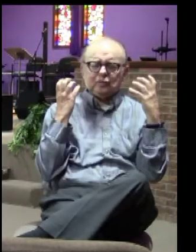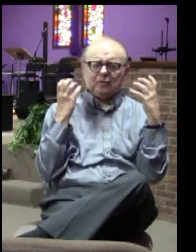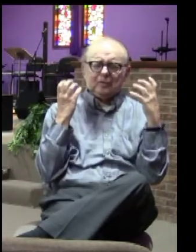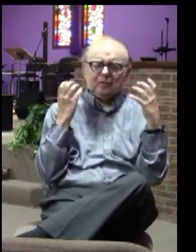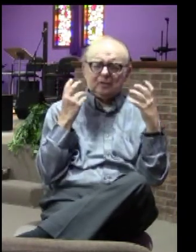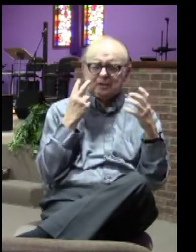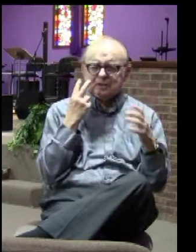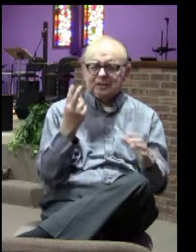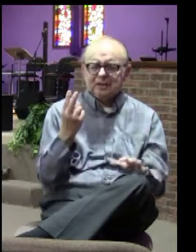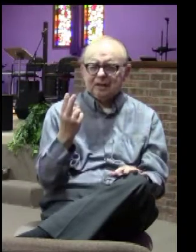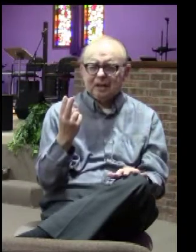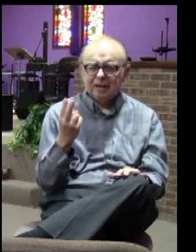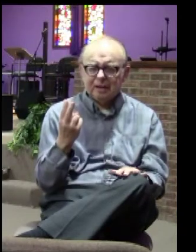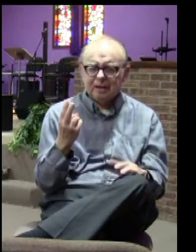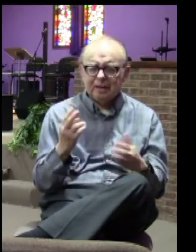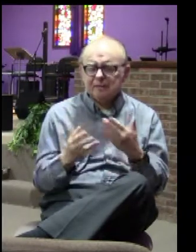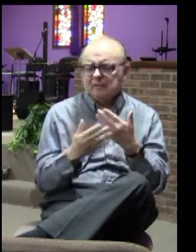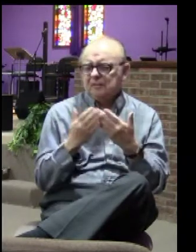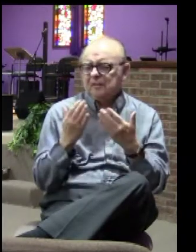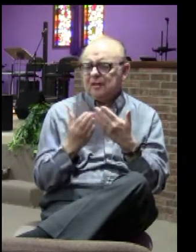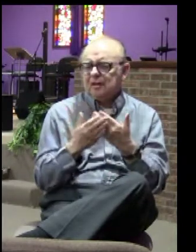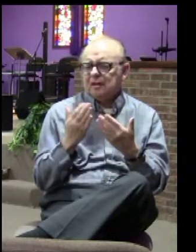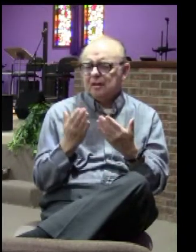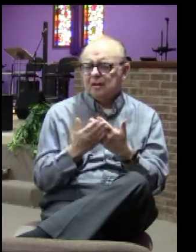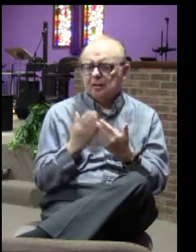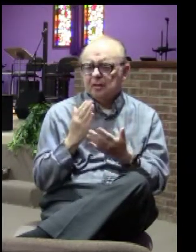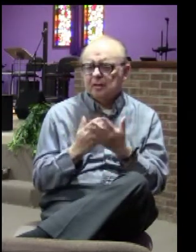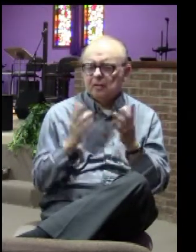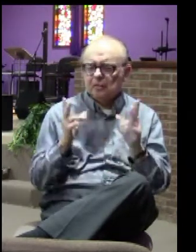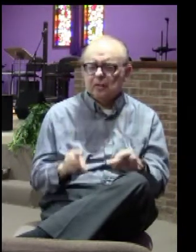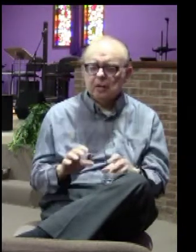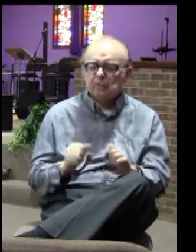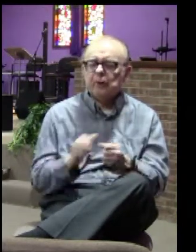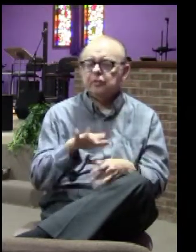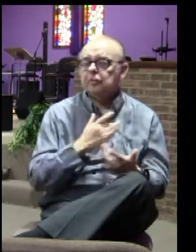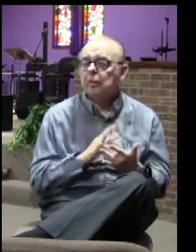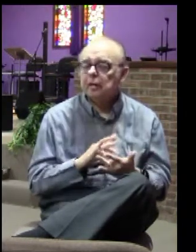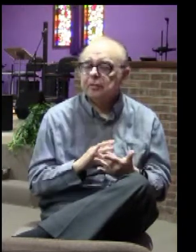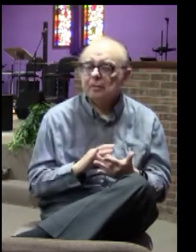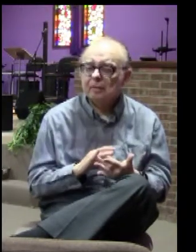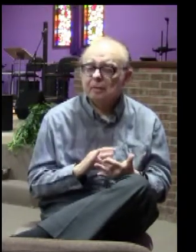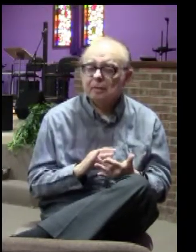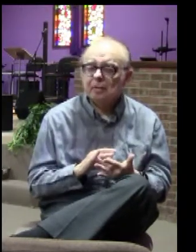see, it's easy when someone breaks your heart